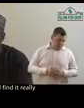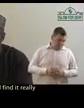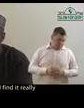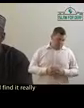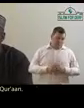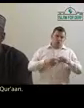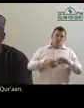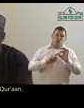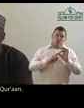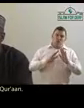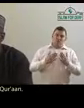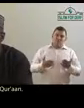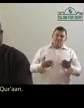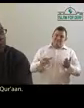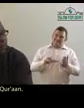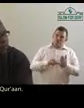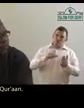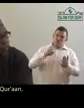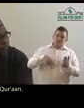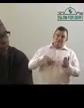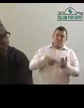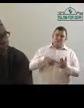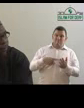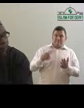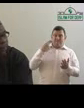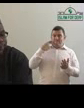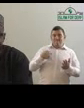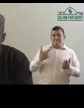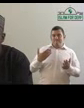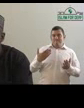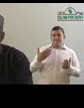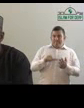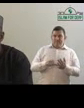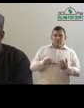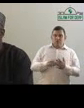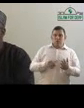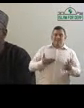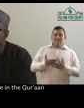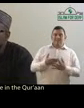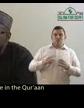I find it really difficult to read, being deaf. I can't access the Quran.